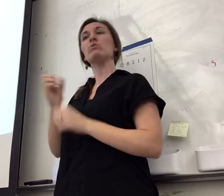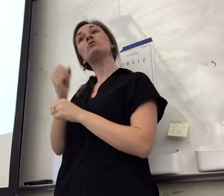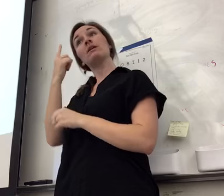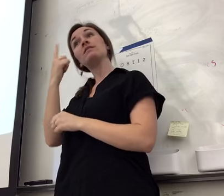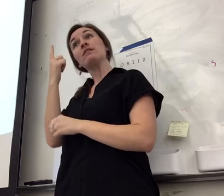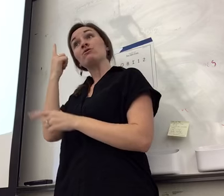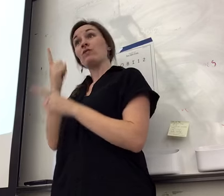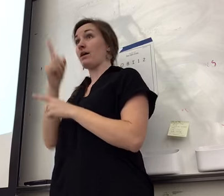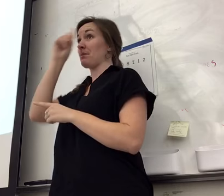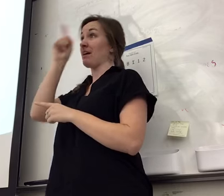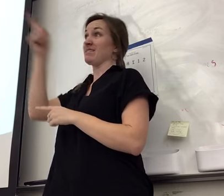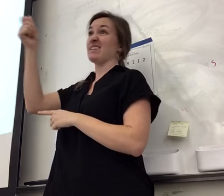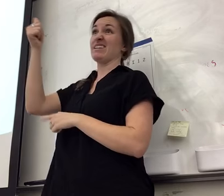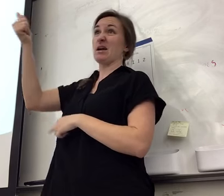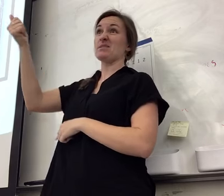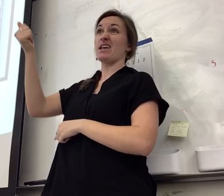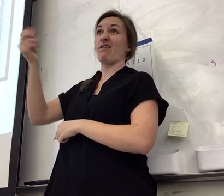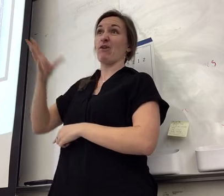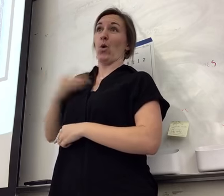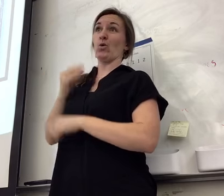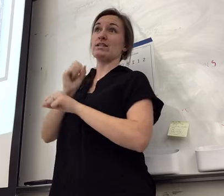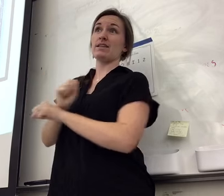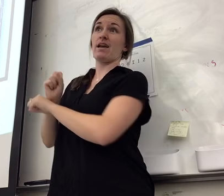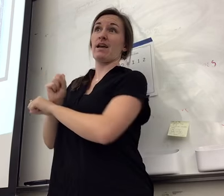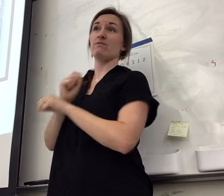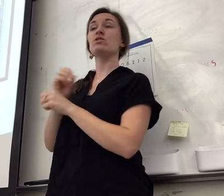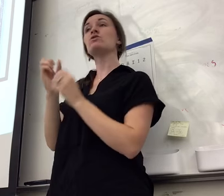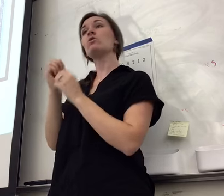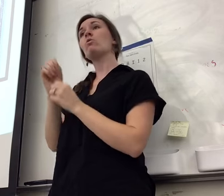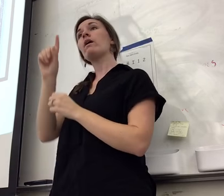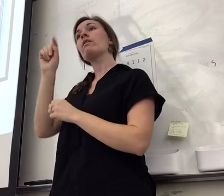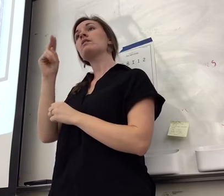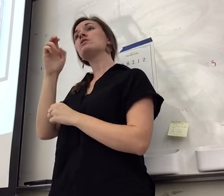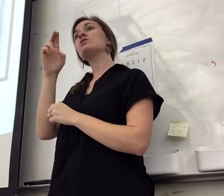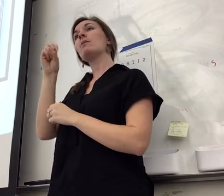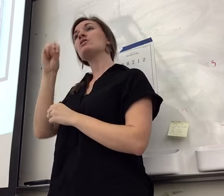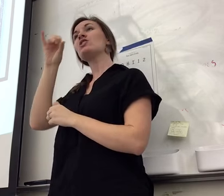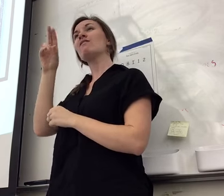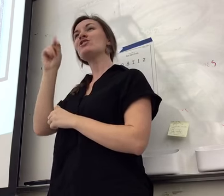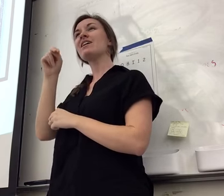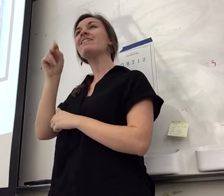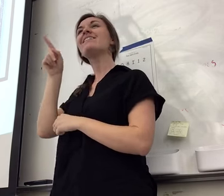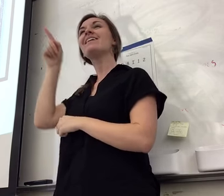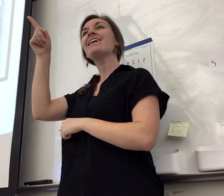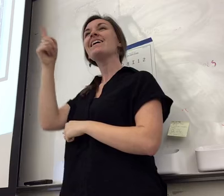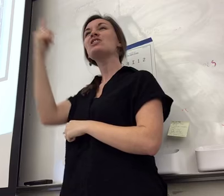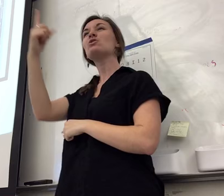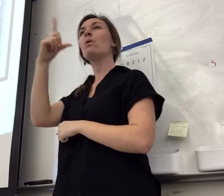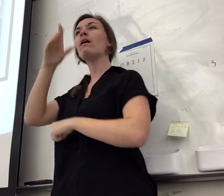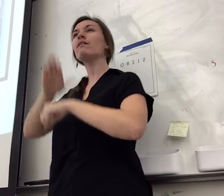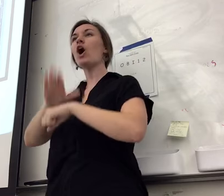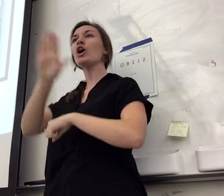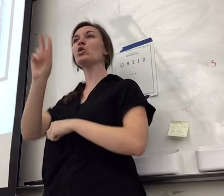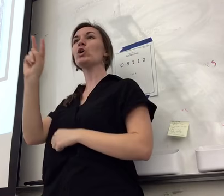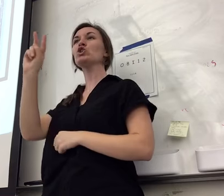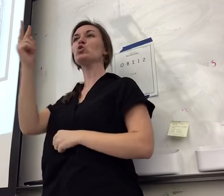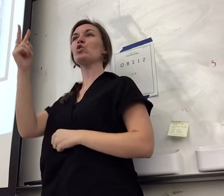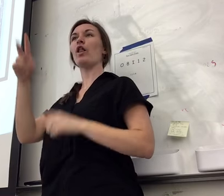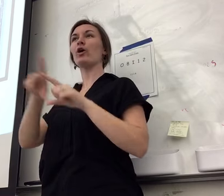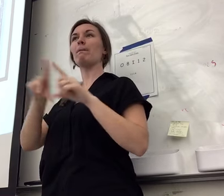owner. Now, with Thomas Jefferson, he is also on your $2 bill. By the way, if you ever get a $2 bill, put it in your safe